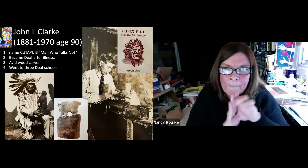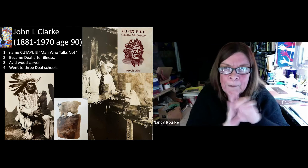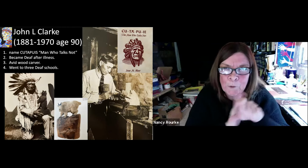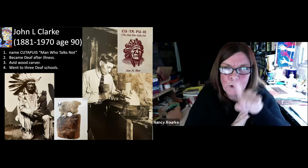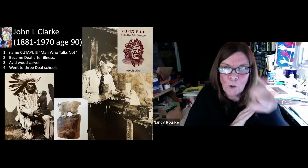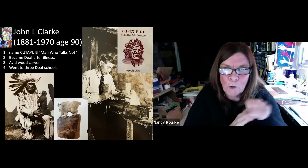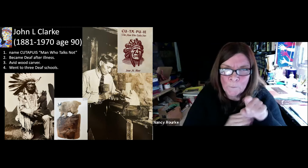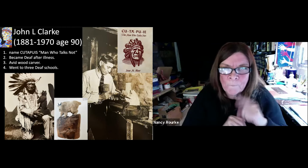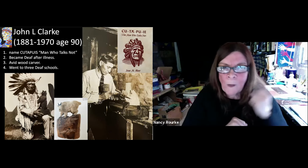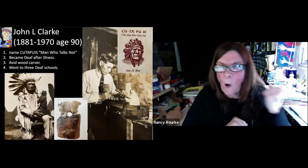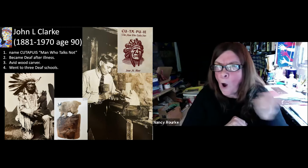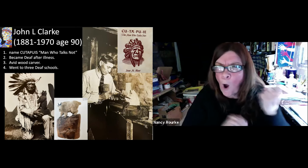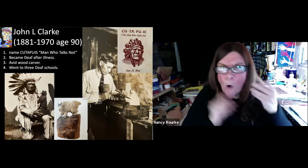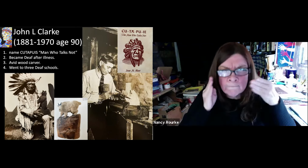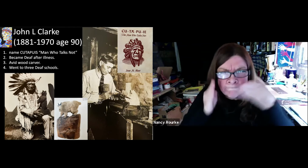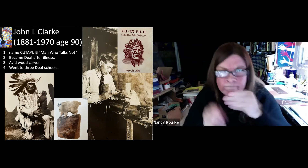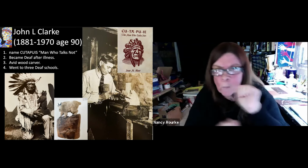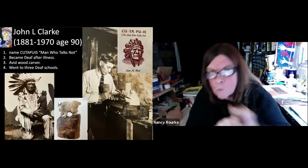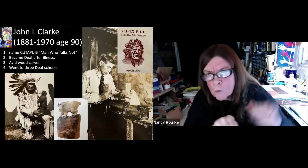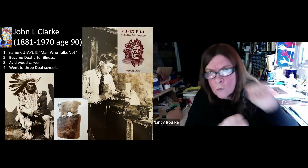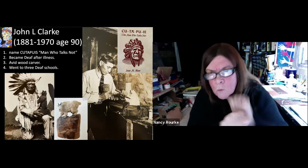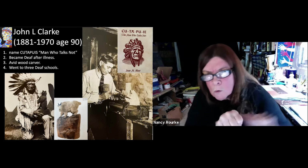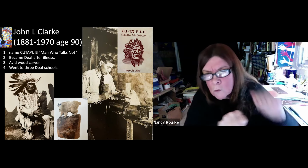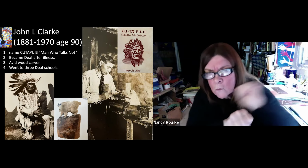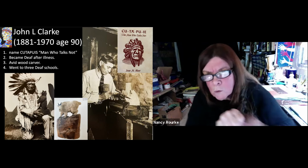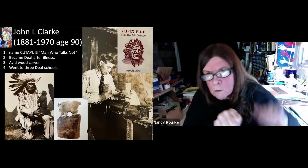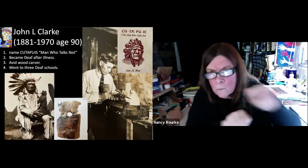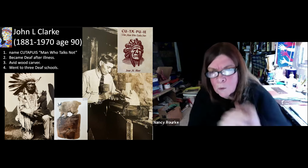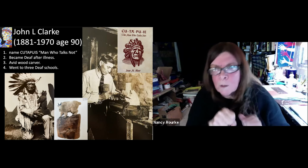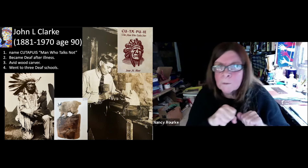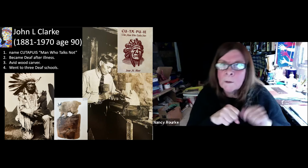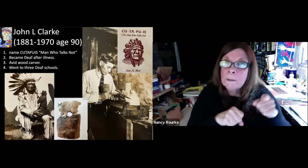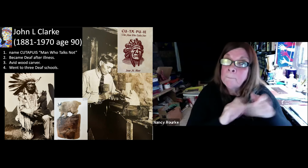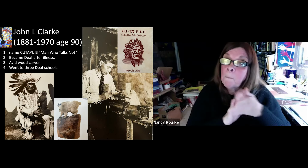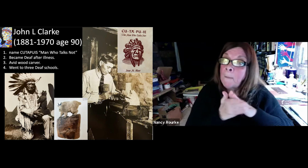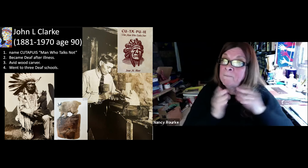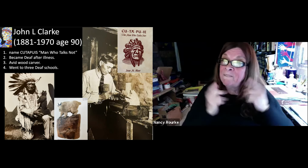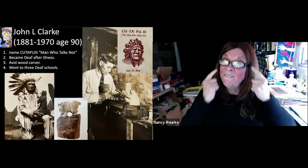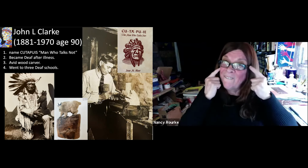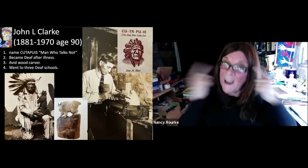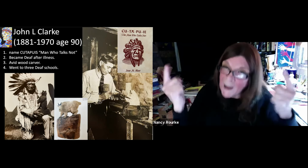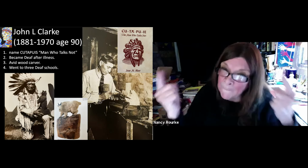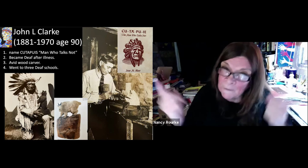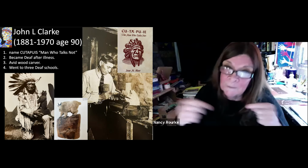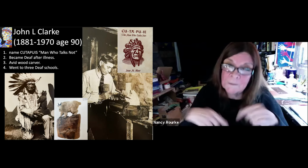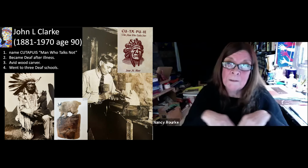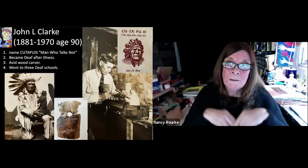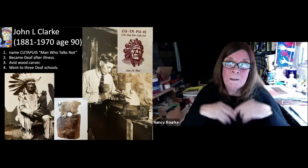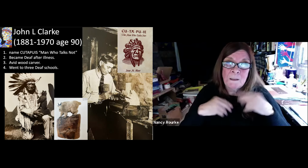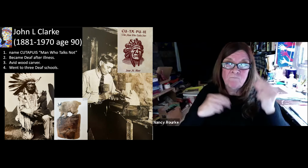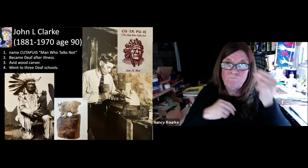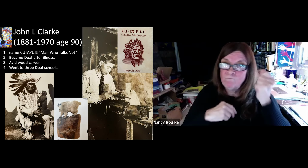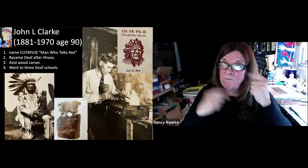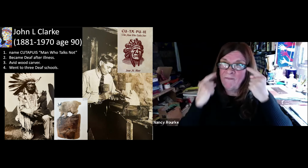Many. Wooden carvings. And you could see some of them. the picture. John was always focused. On a sculpture.